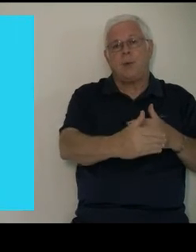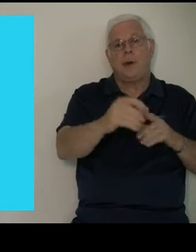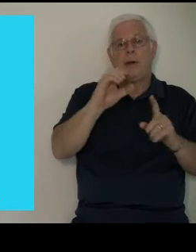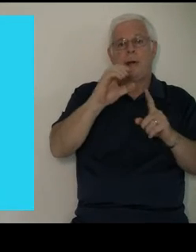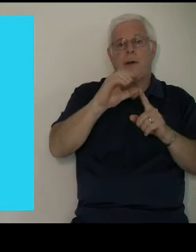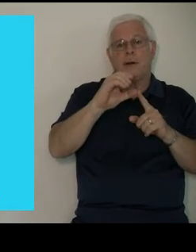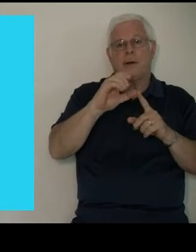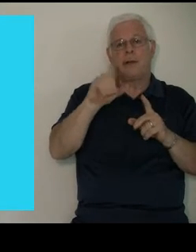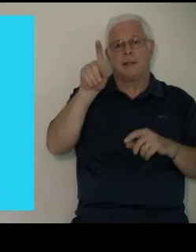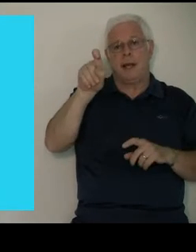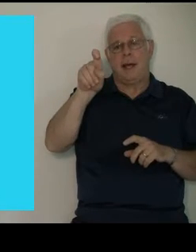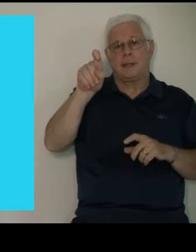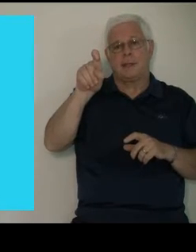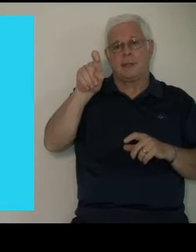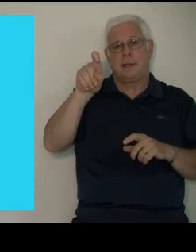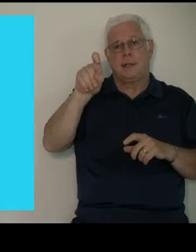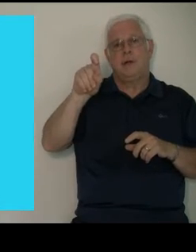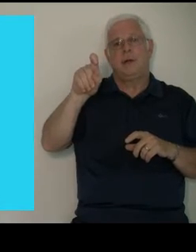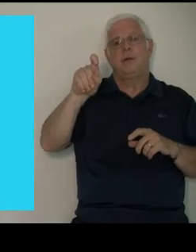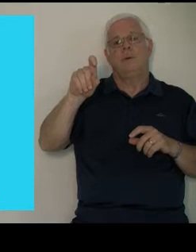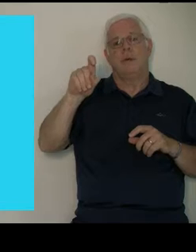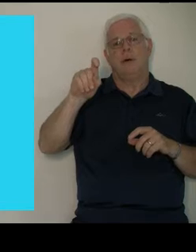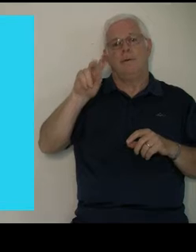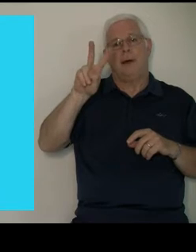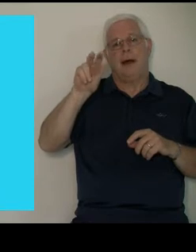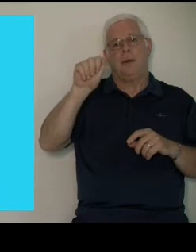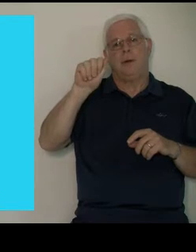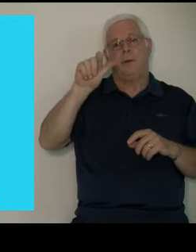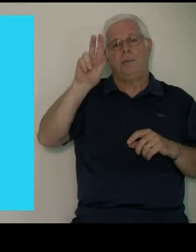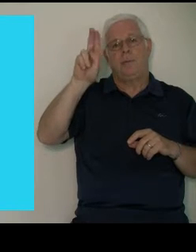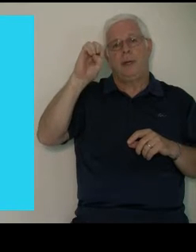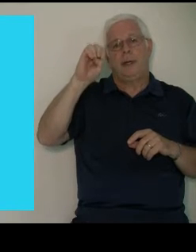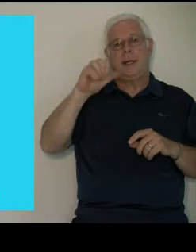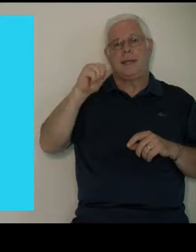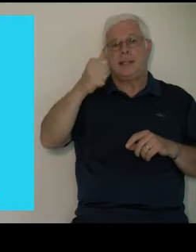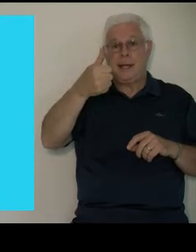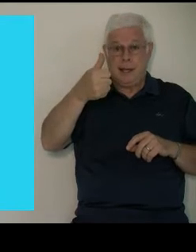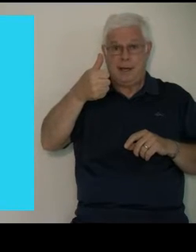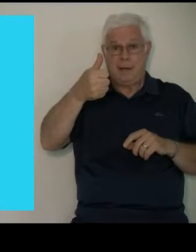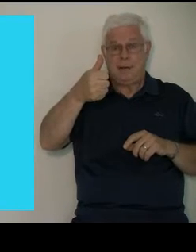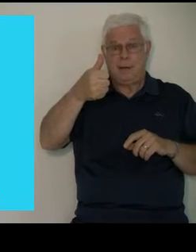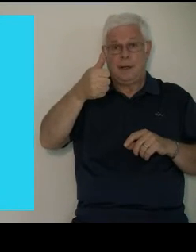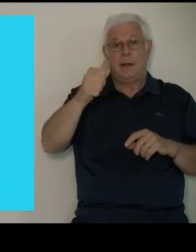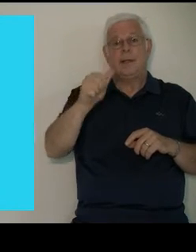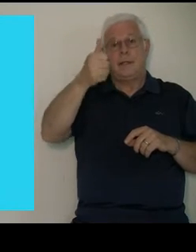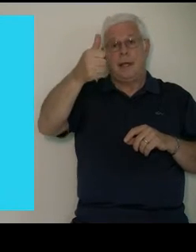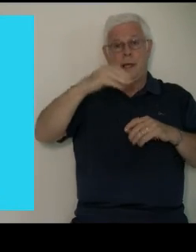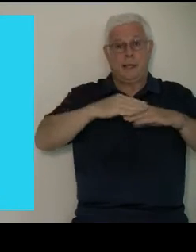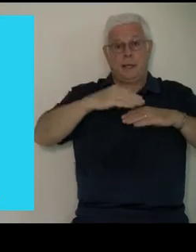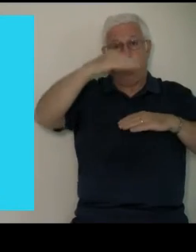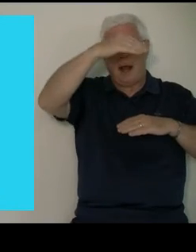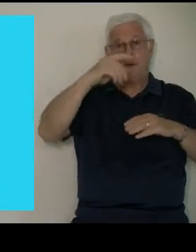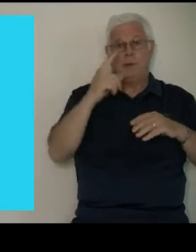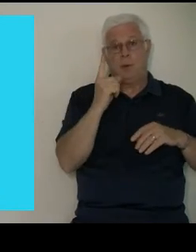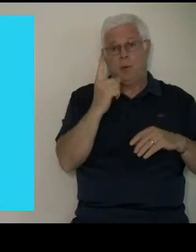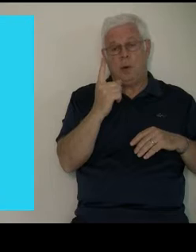following character is an X, whose value is 10. 10 is higher than 1,